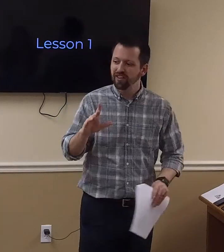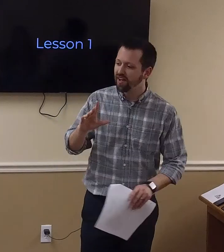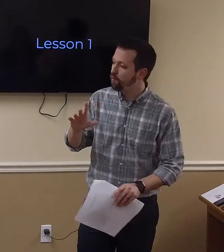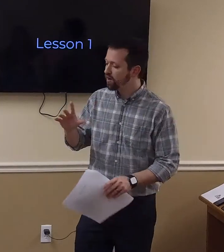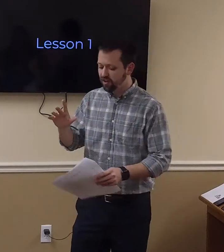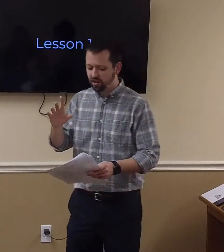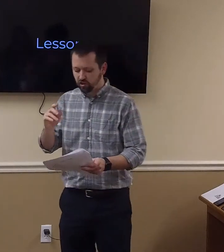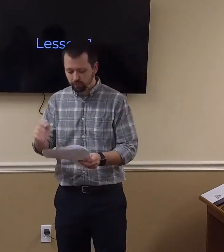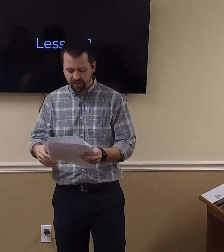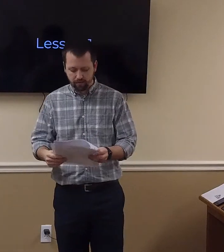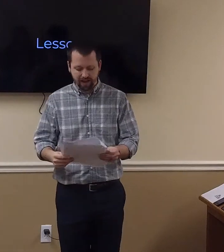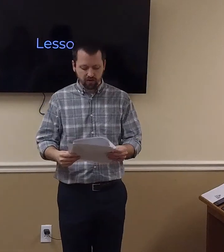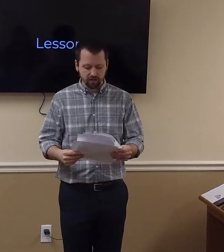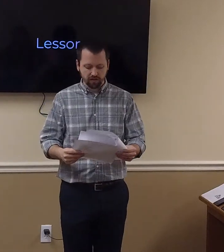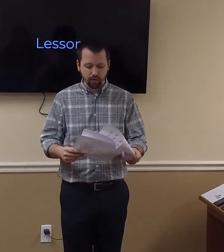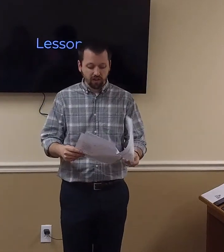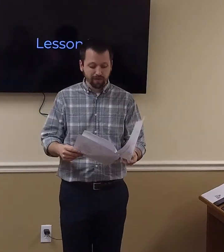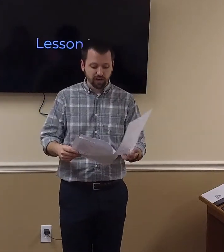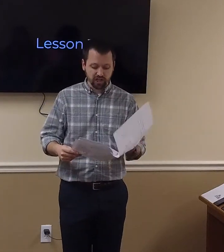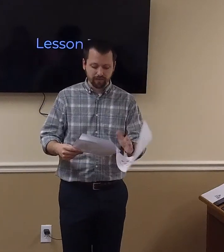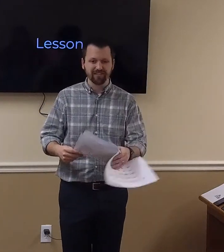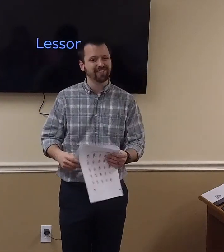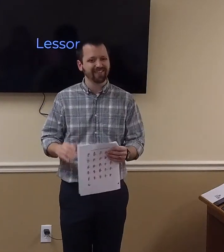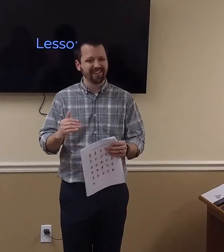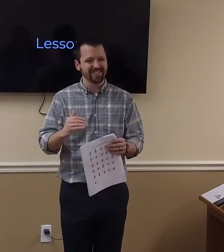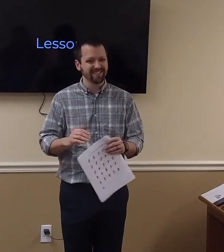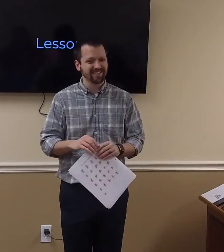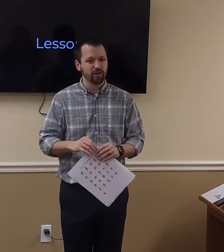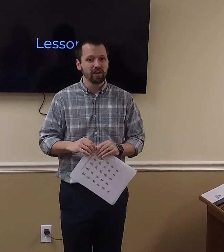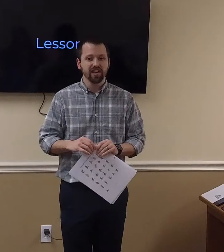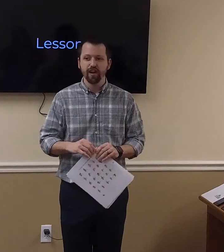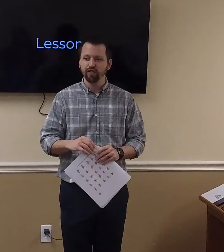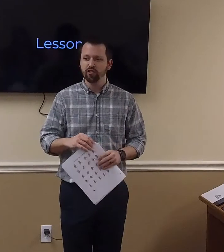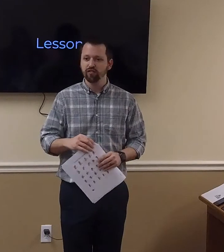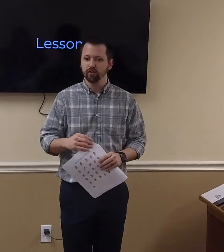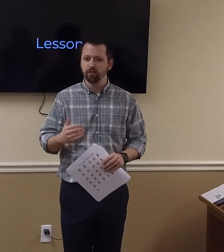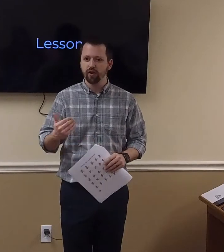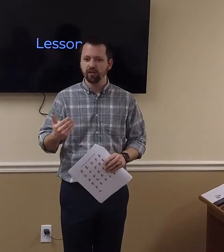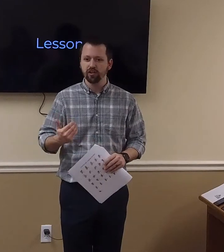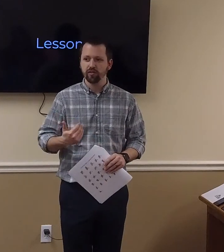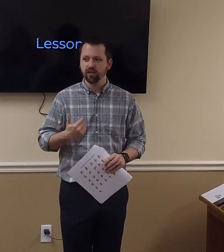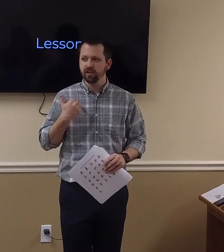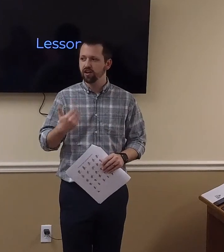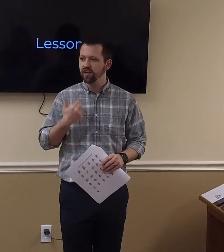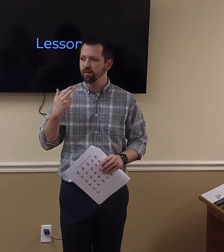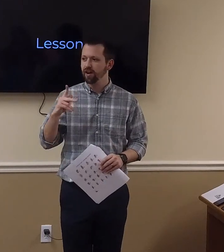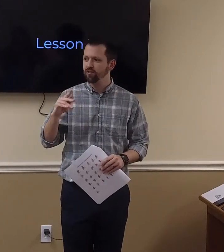I wanna talk a little bit about, let me finish talking about these lessons. So now for those of you who are, young and hip high